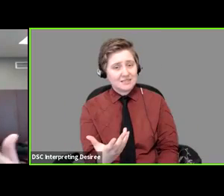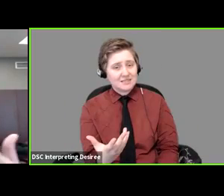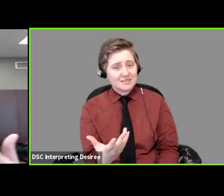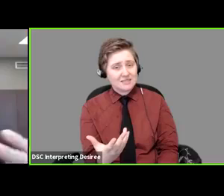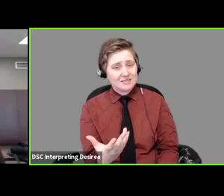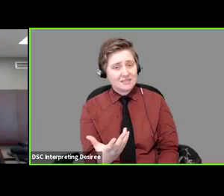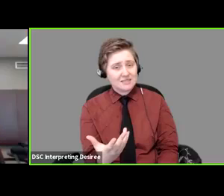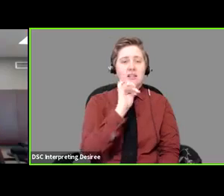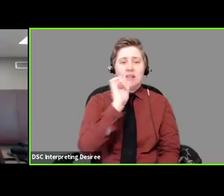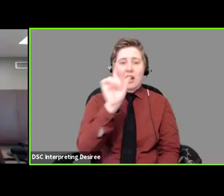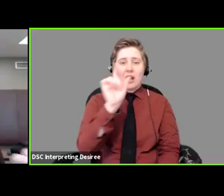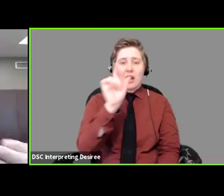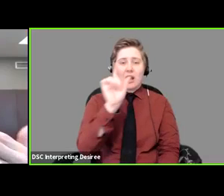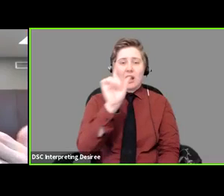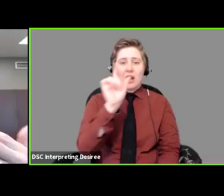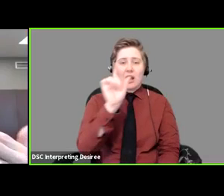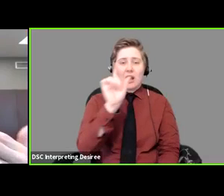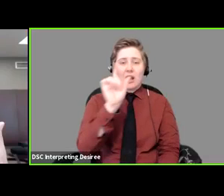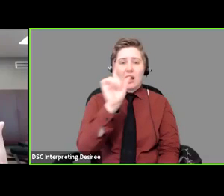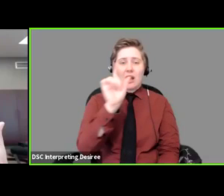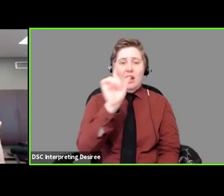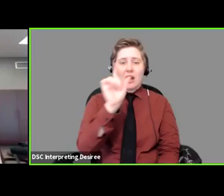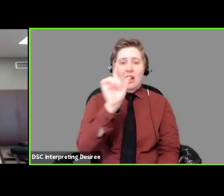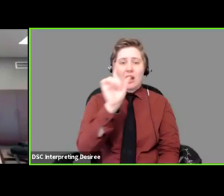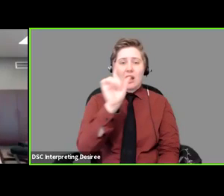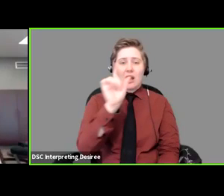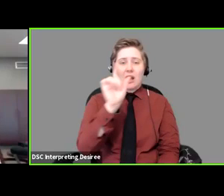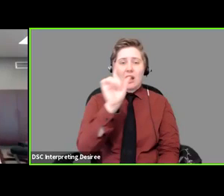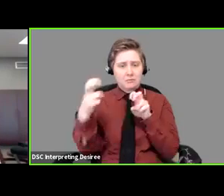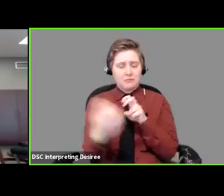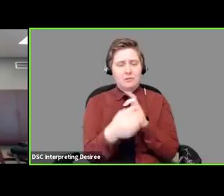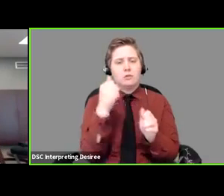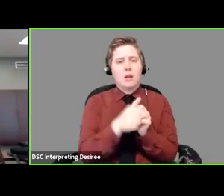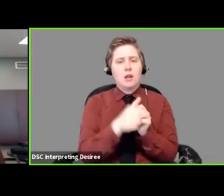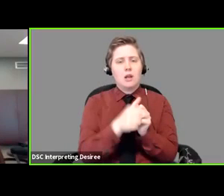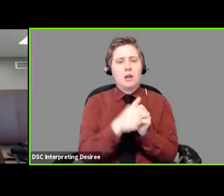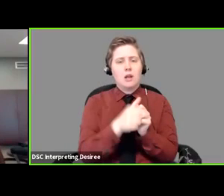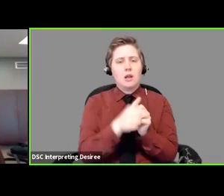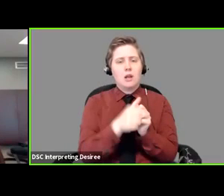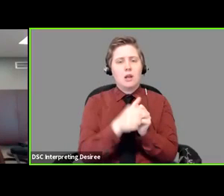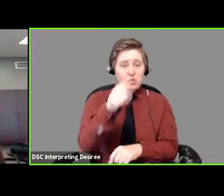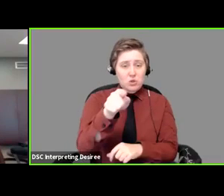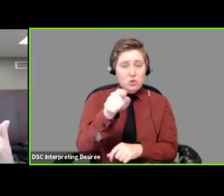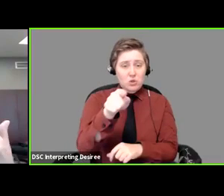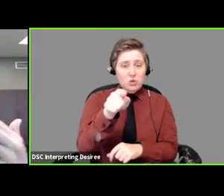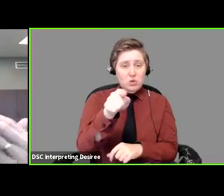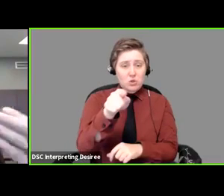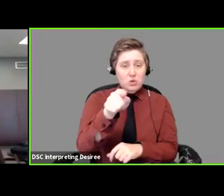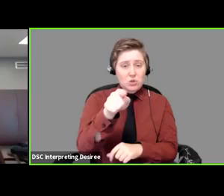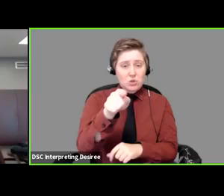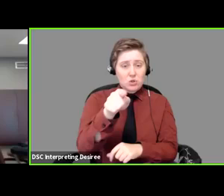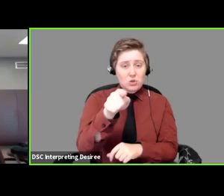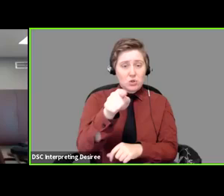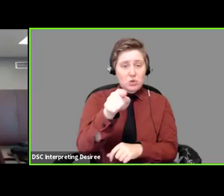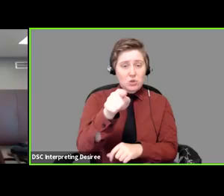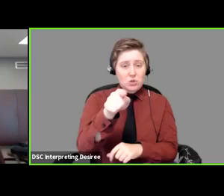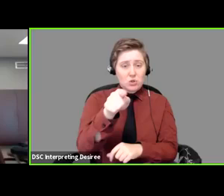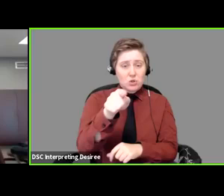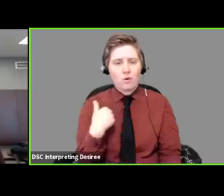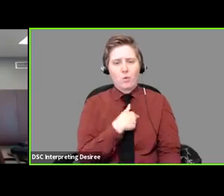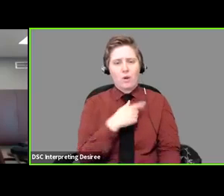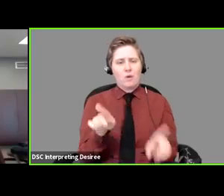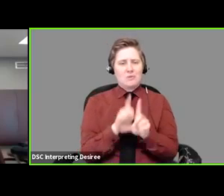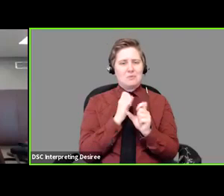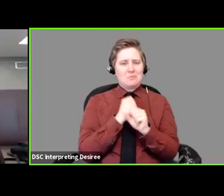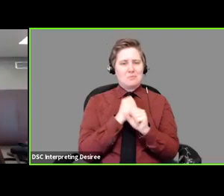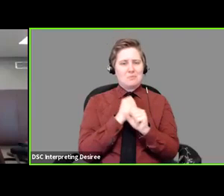yourself, but for the person next to you. Remember, my face mask protects you, your face mask protects mine, and we're also protecting the staff at the